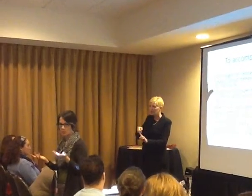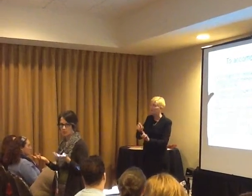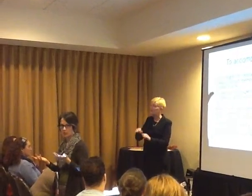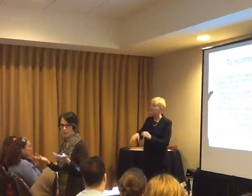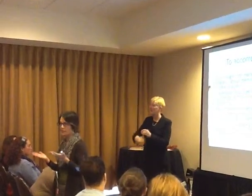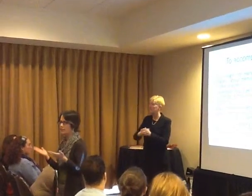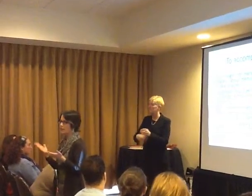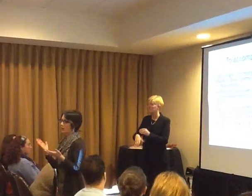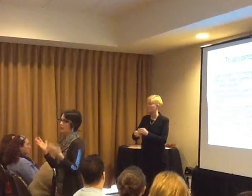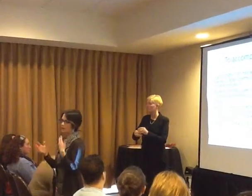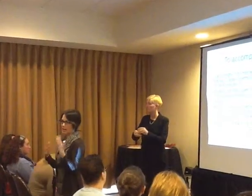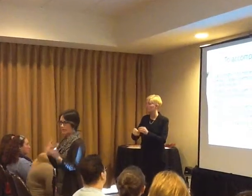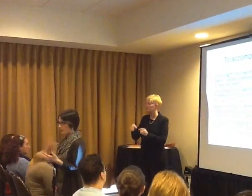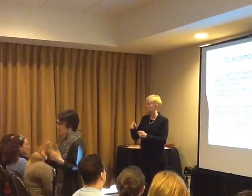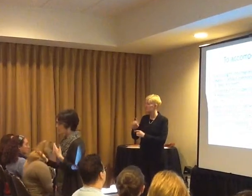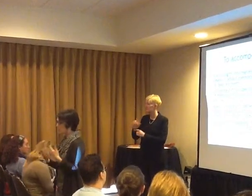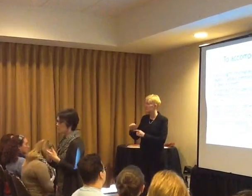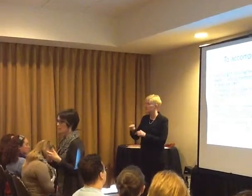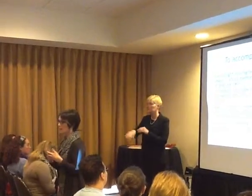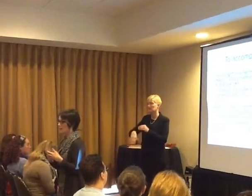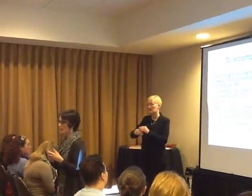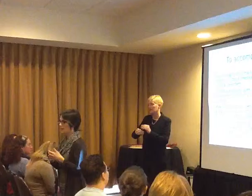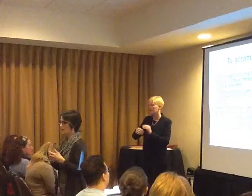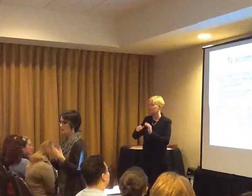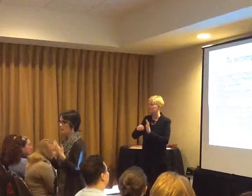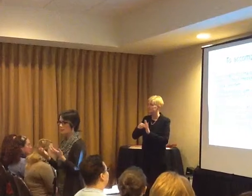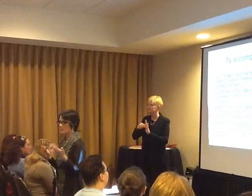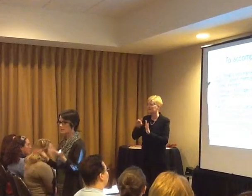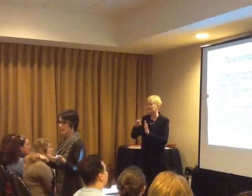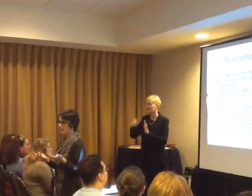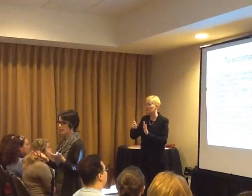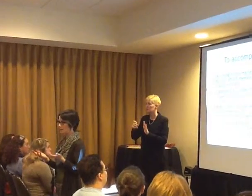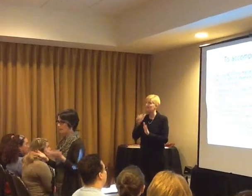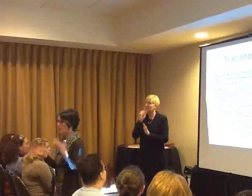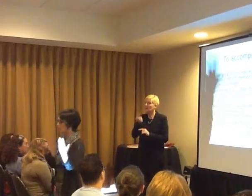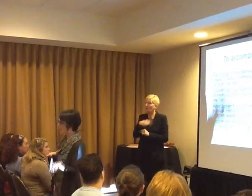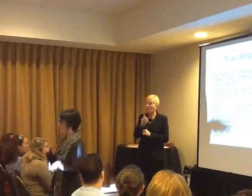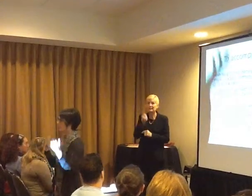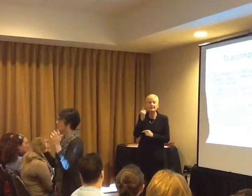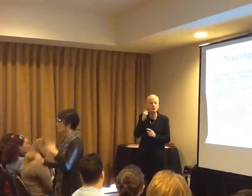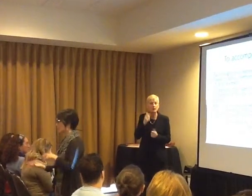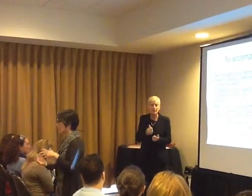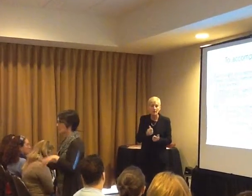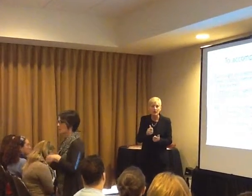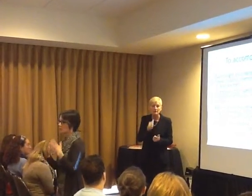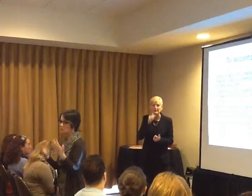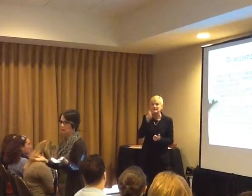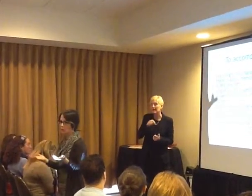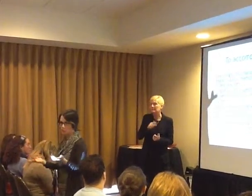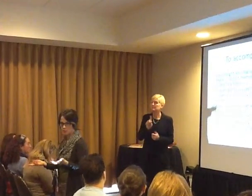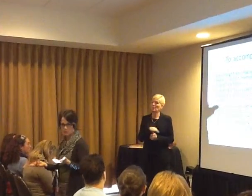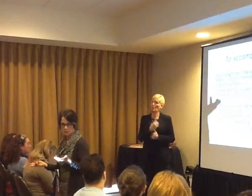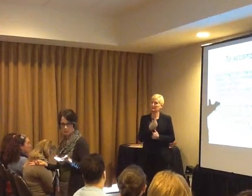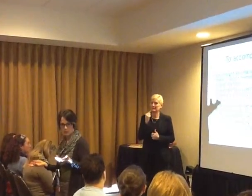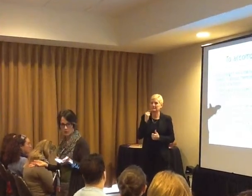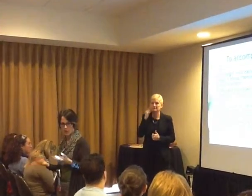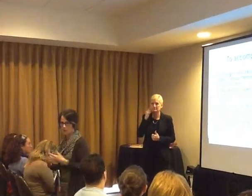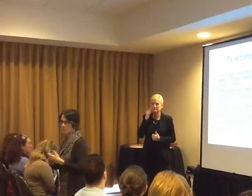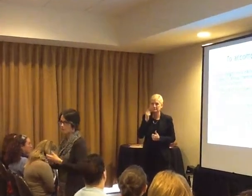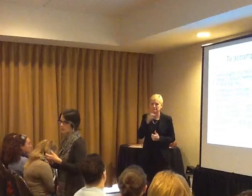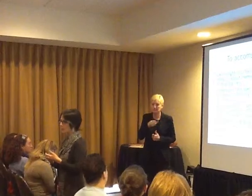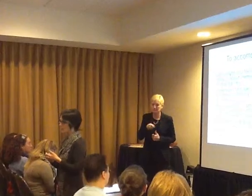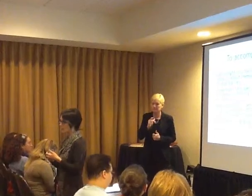additional disabilities or diagnoses. The hearing loss does not have to be a primary or a secondary. We're not real particular